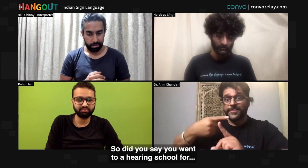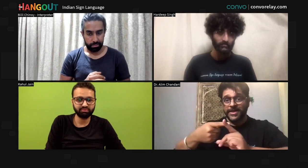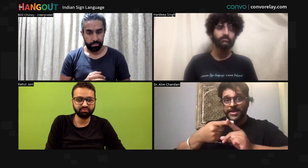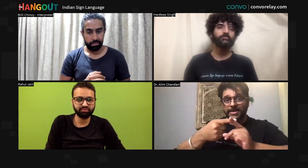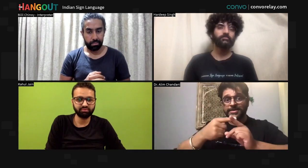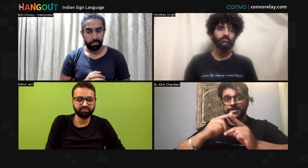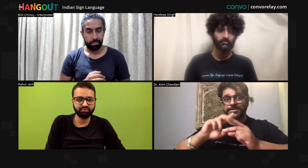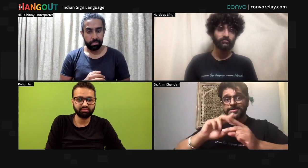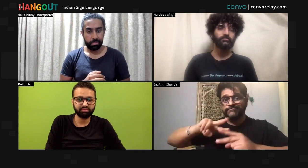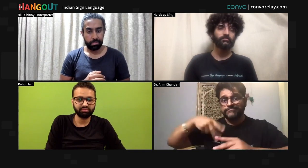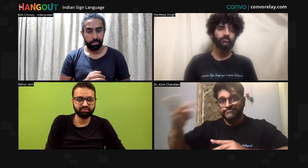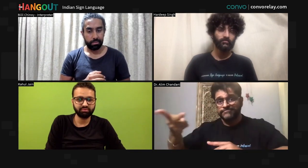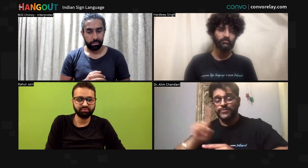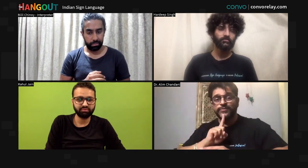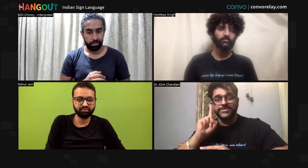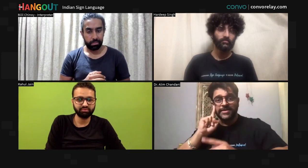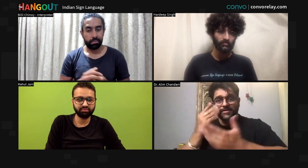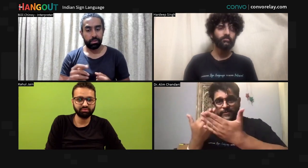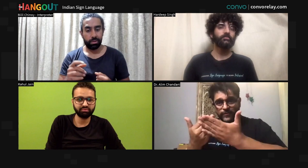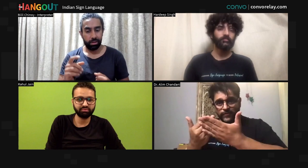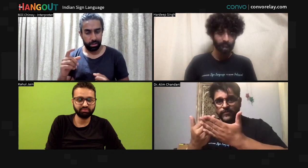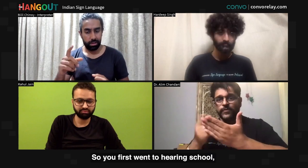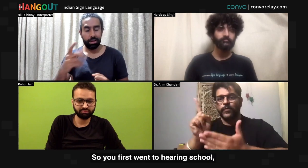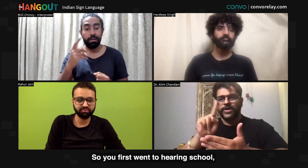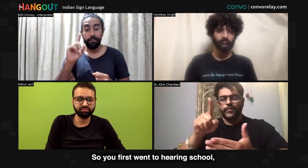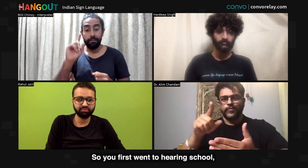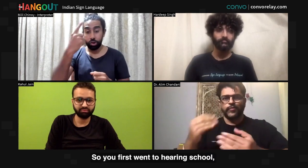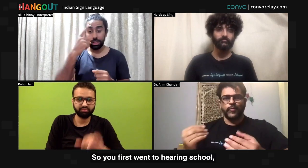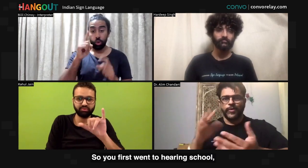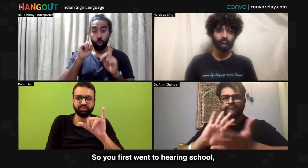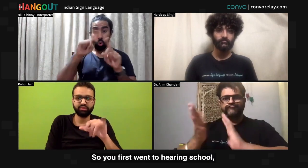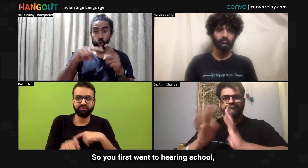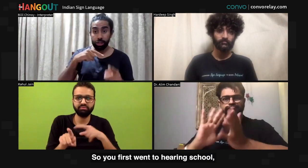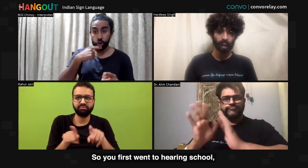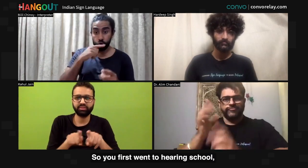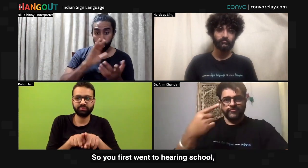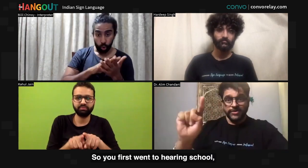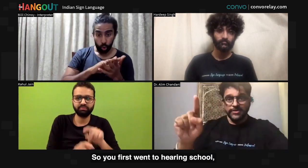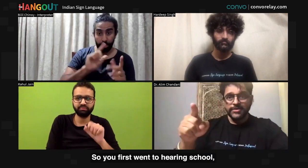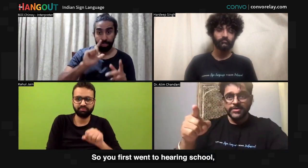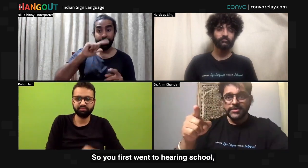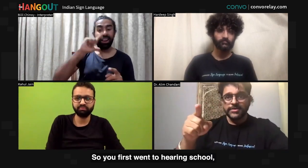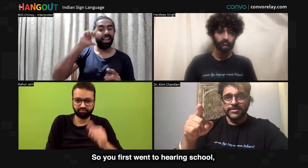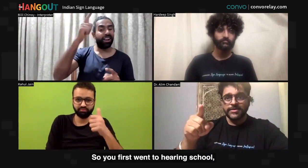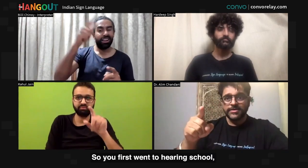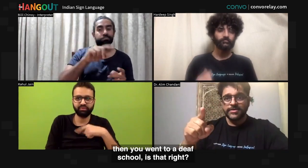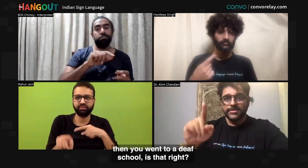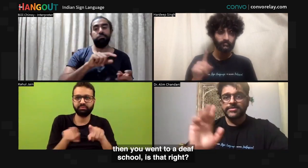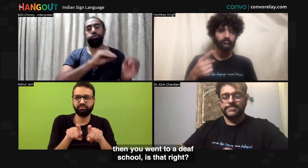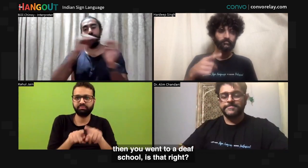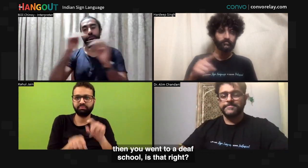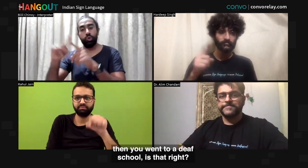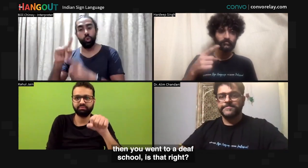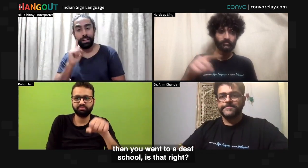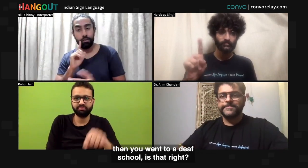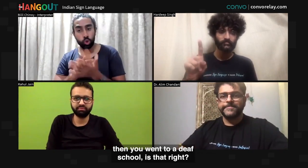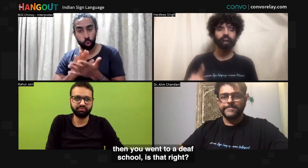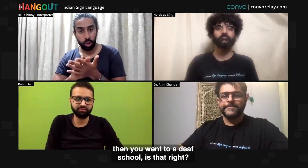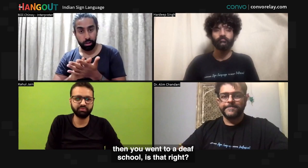so, so, so, so you first went to a hearing school, then you went to a deaf school. Is that